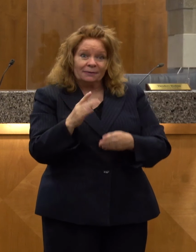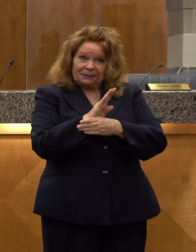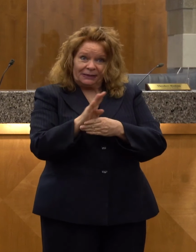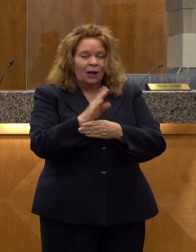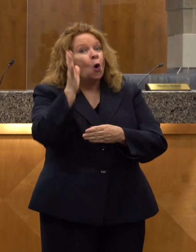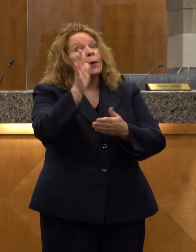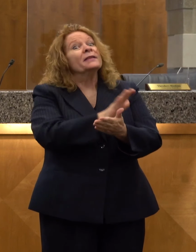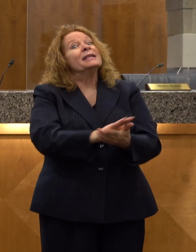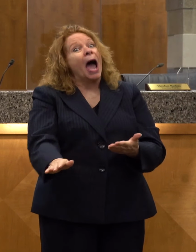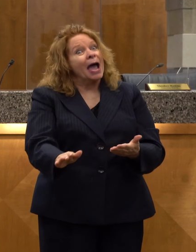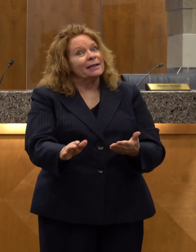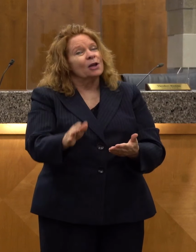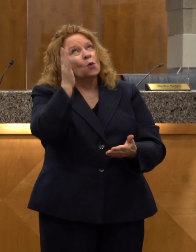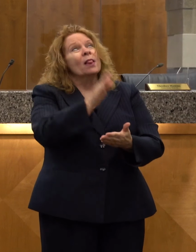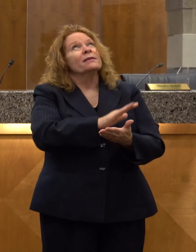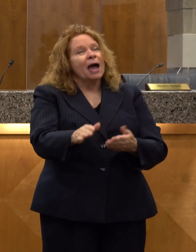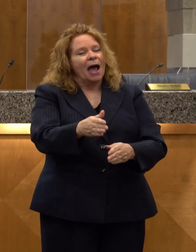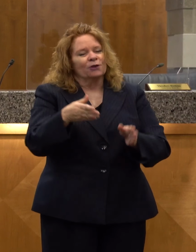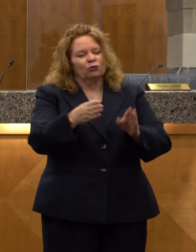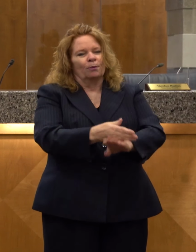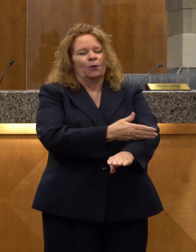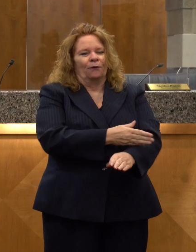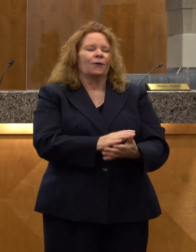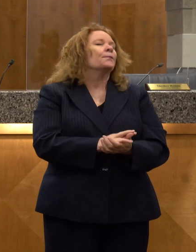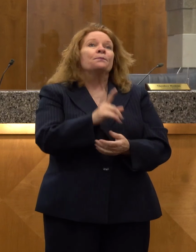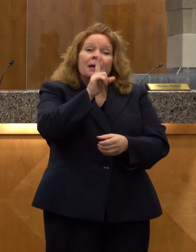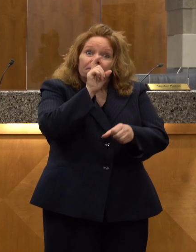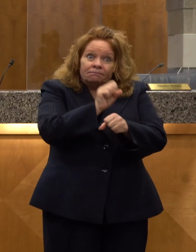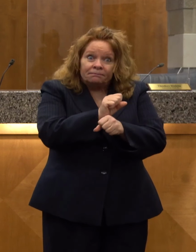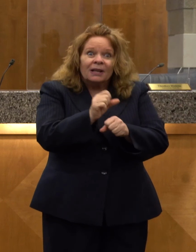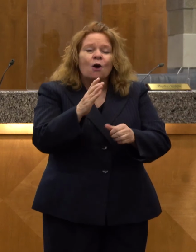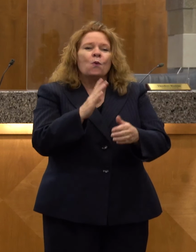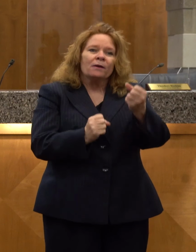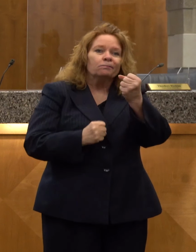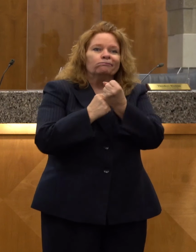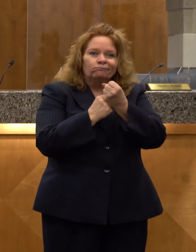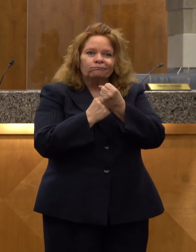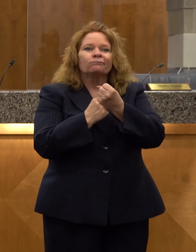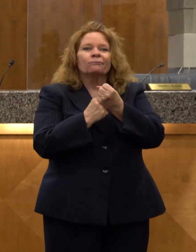going to be nice. It's going to be very, very nice. And as a matter of fact, that's going to complement